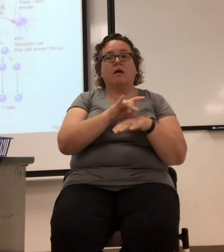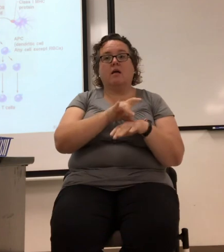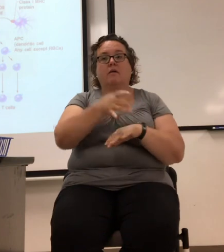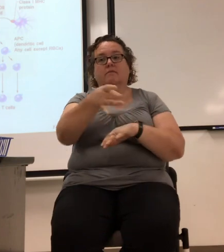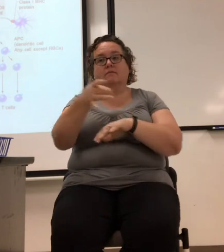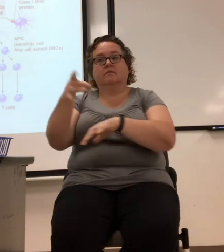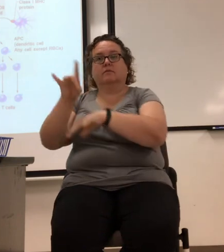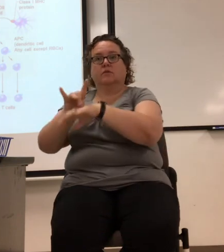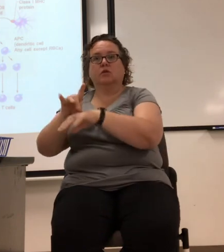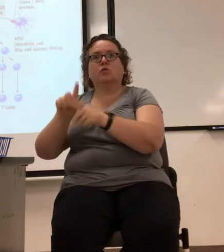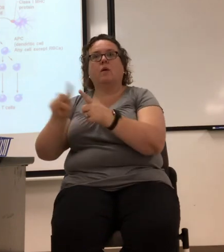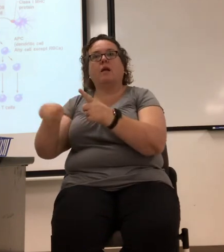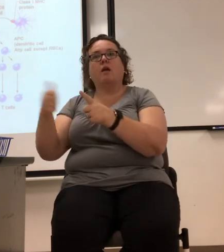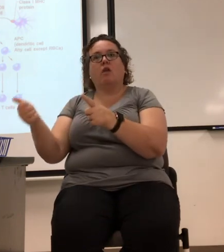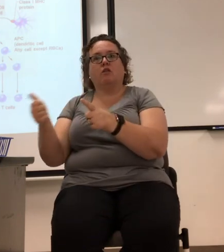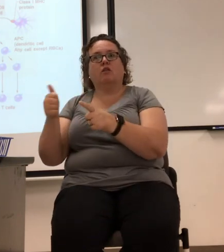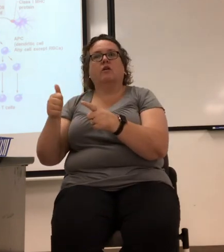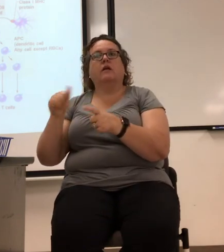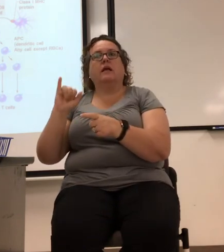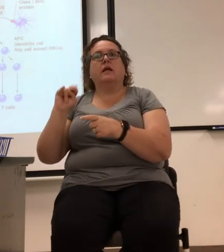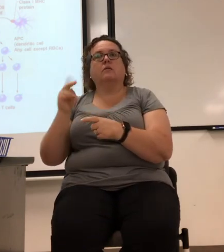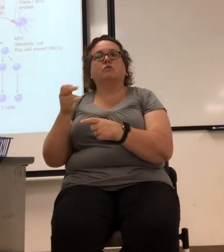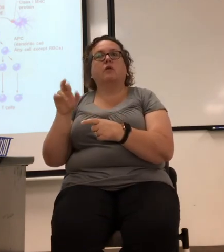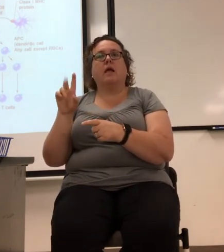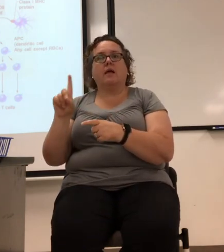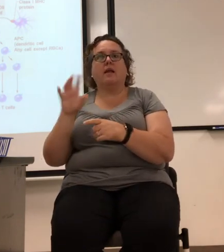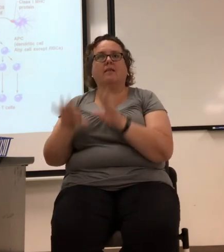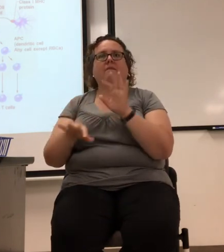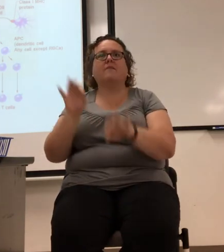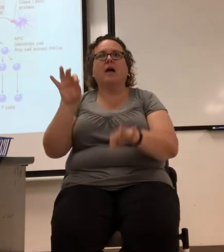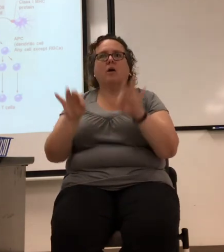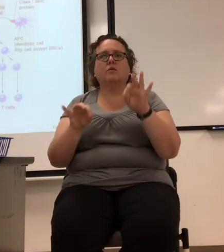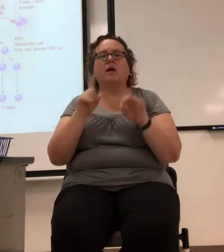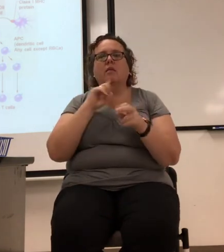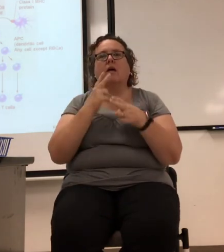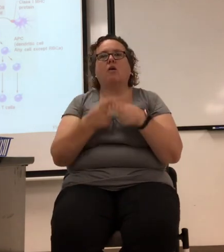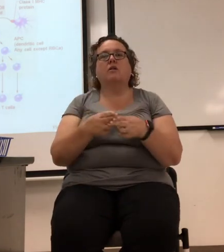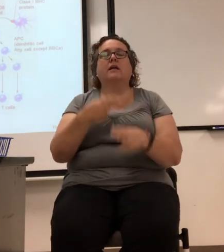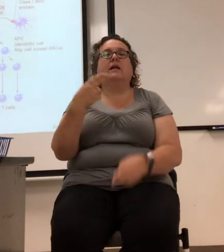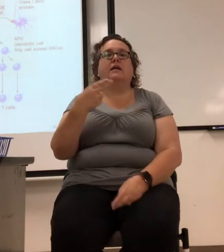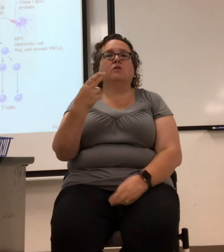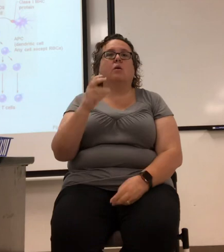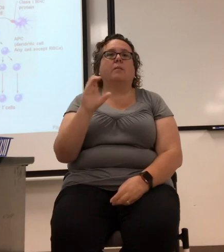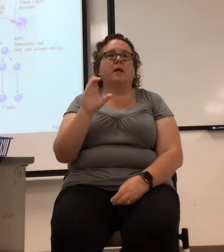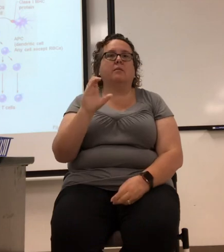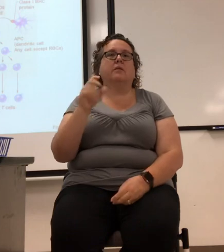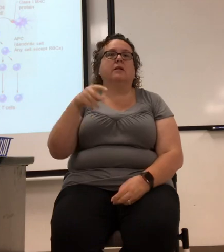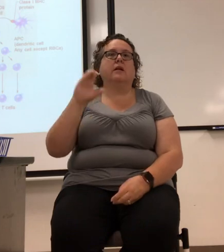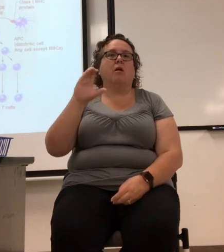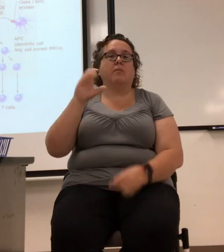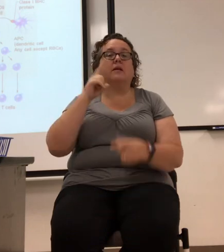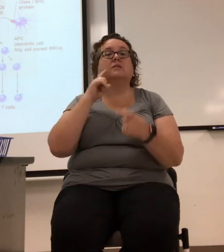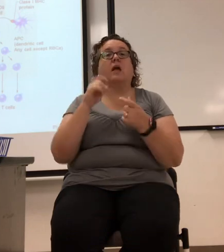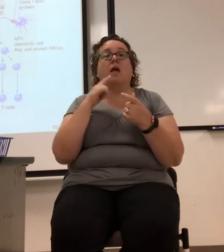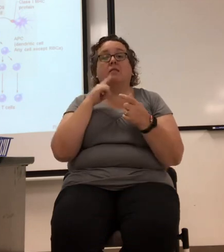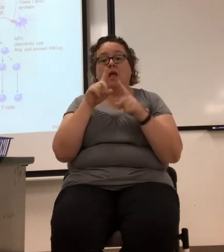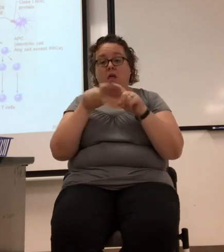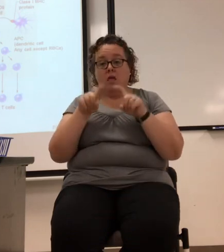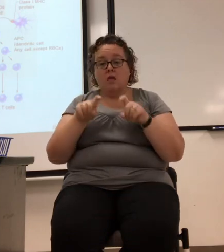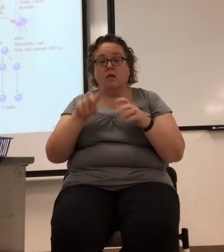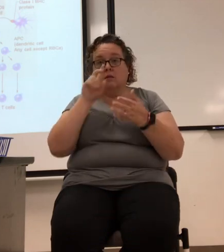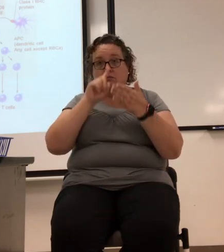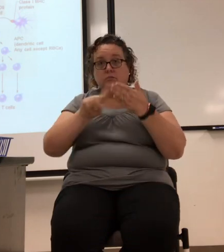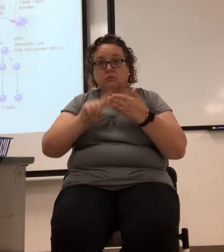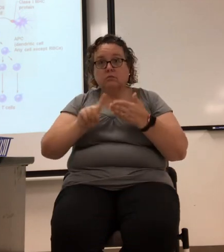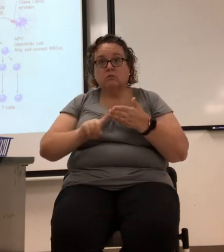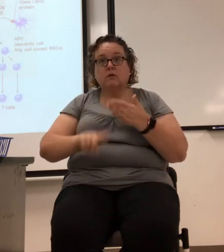And they called them histocompatibility complex. And they even dug deeper, and they said the